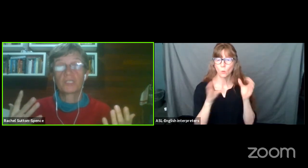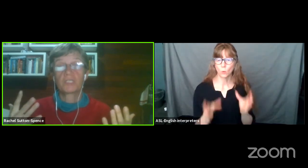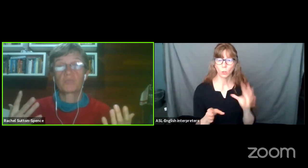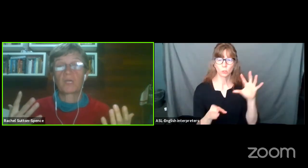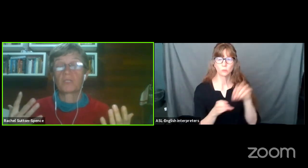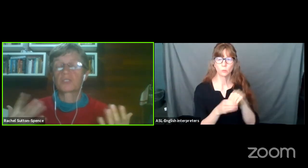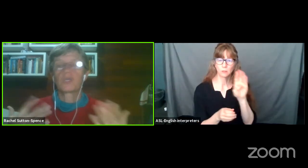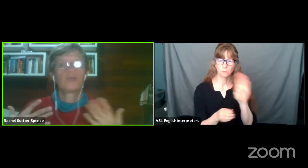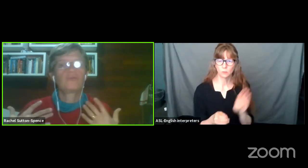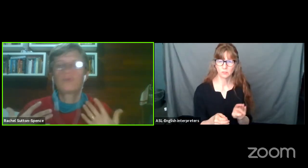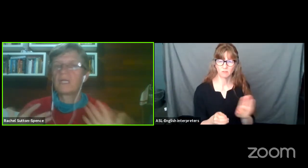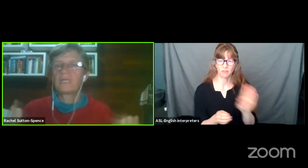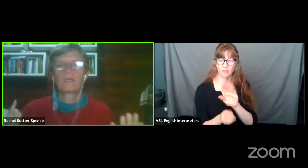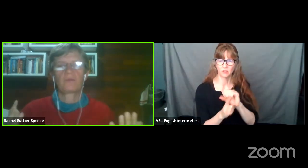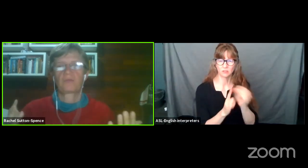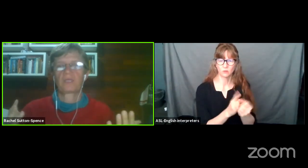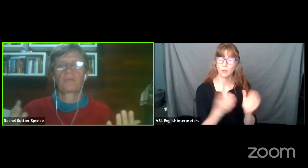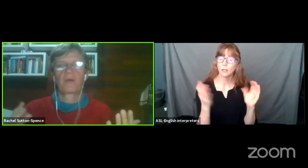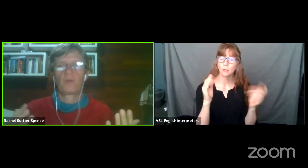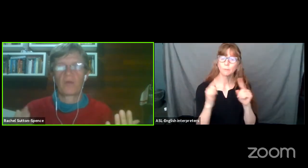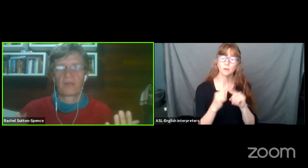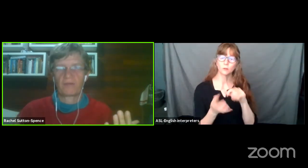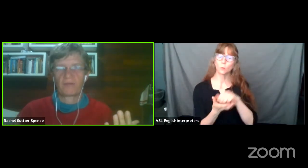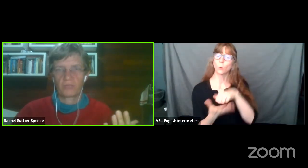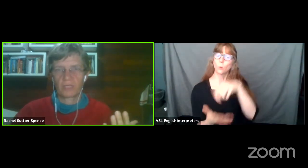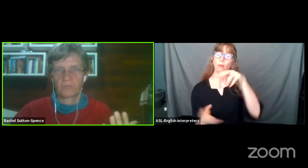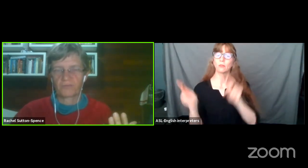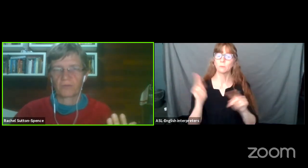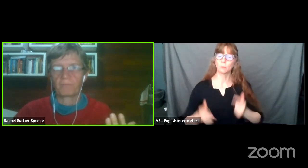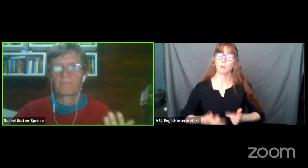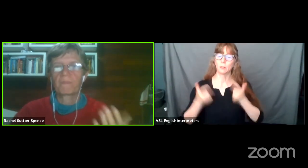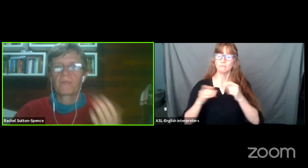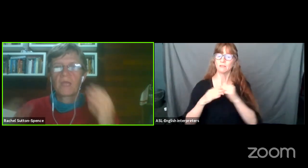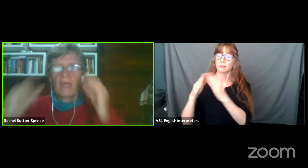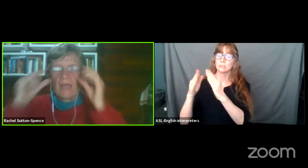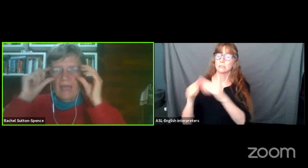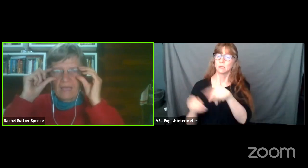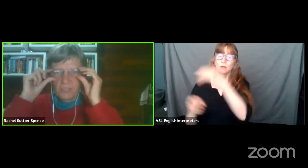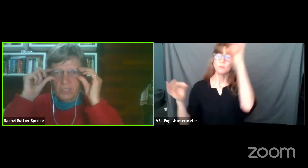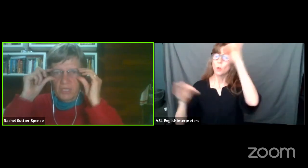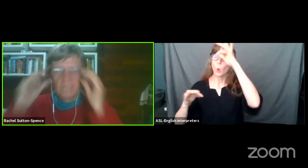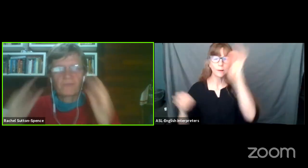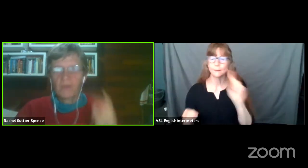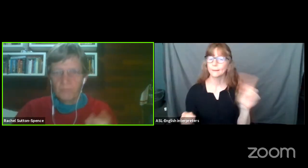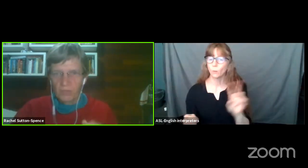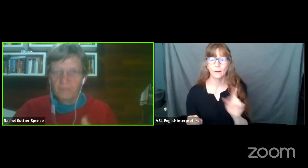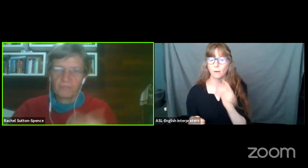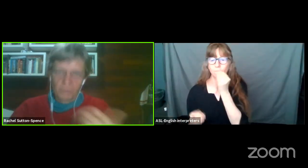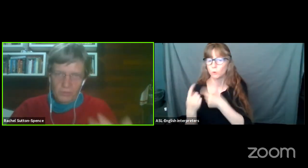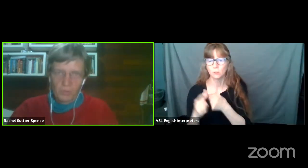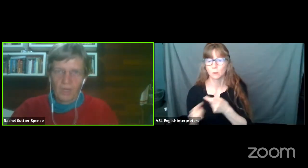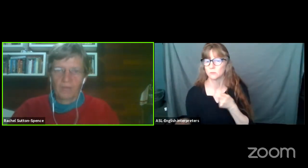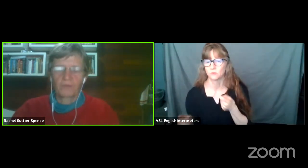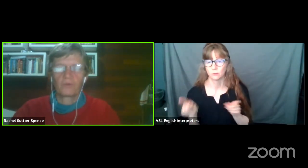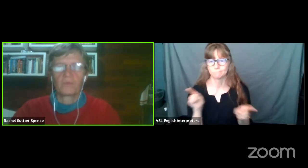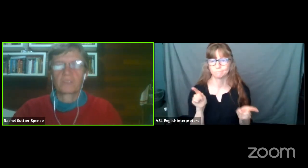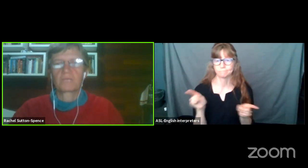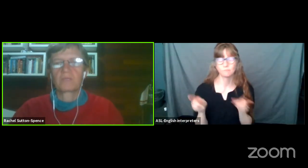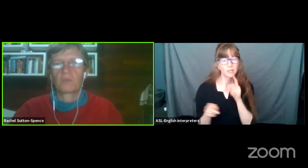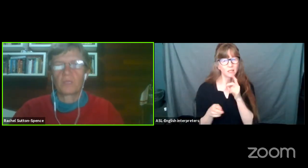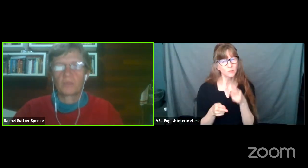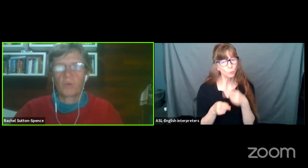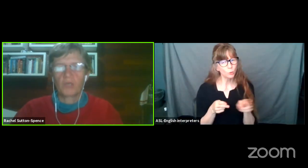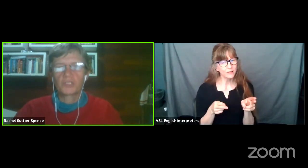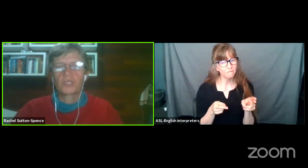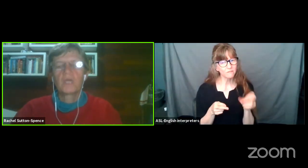rich city dwellers who really don't think about where their food comes from. And it's very brief, which is why I thought it's